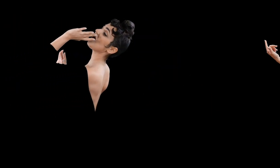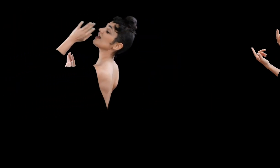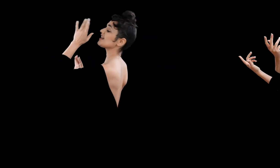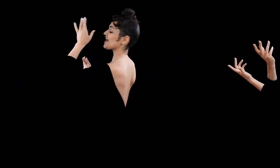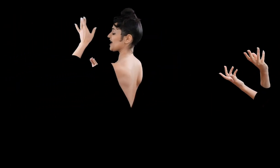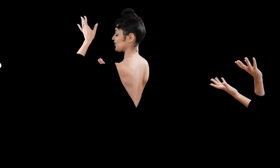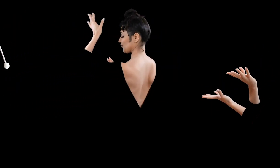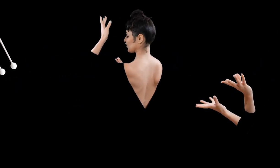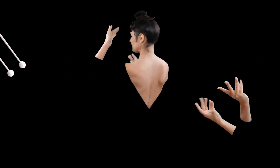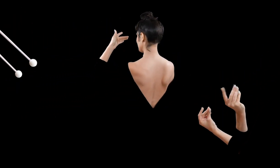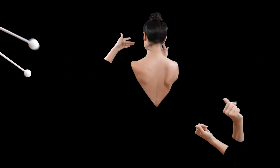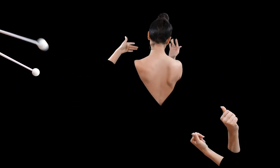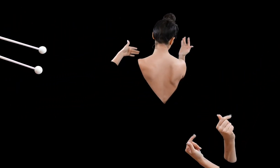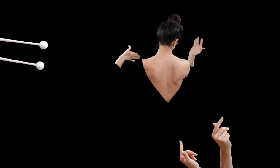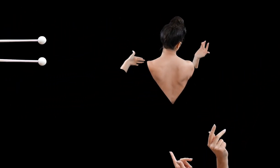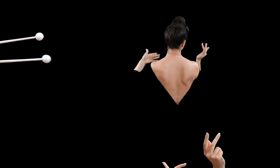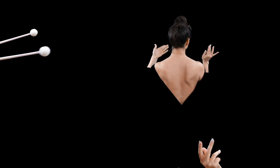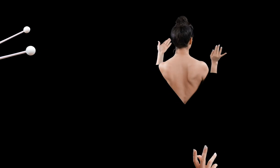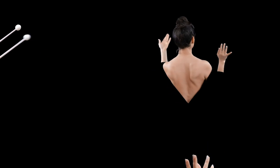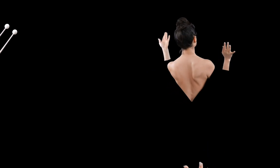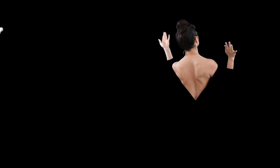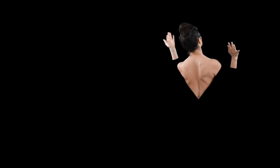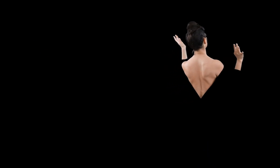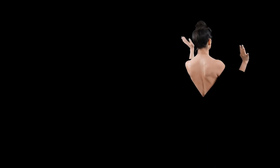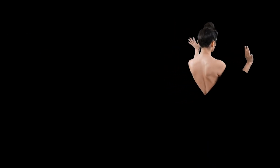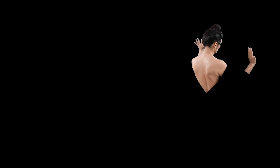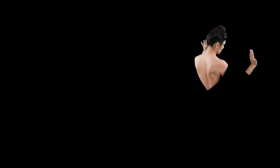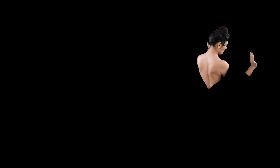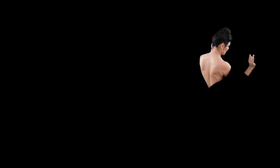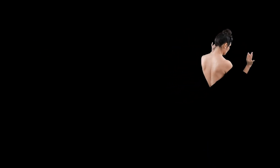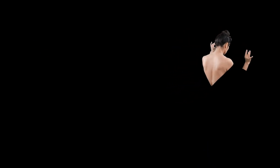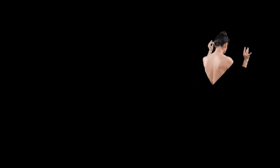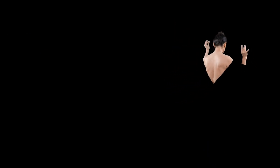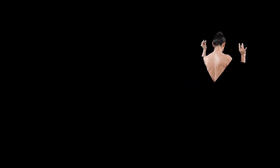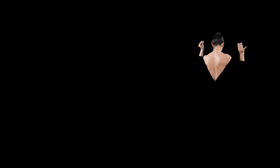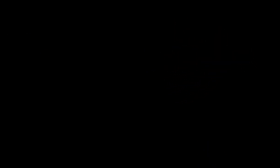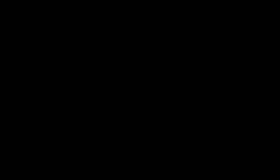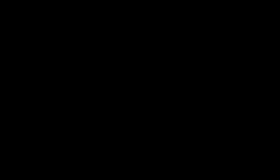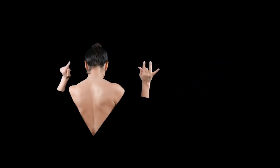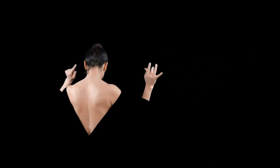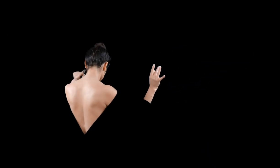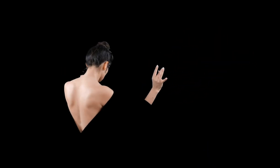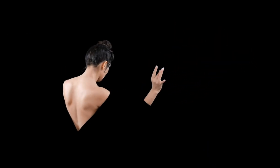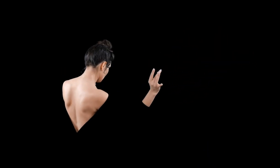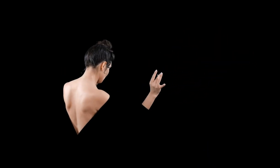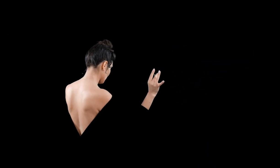and fleece As she strolls her